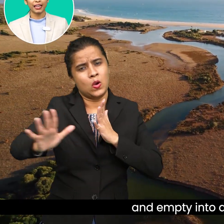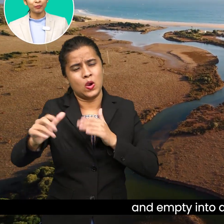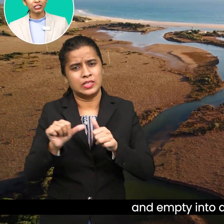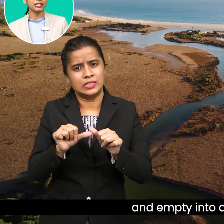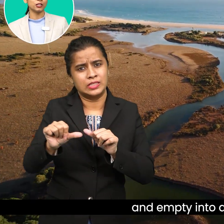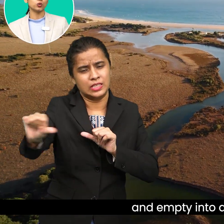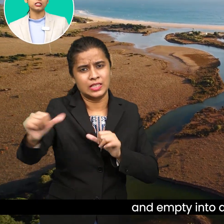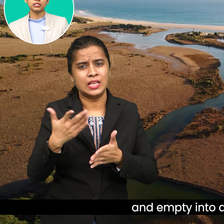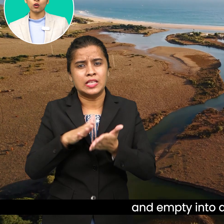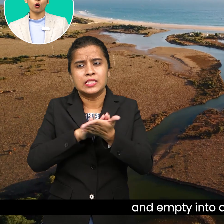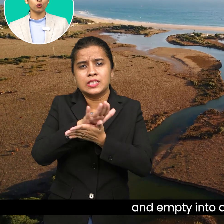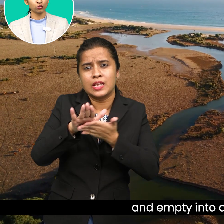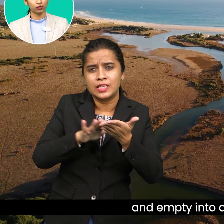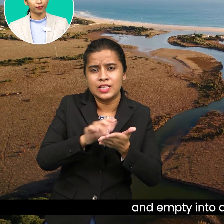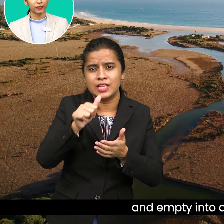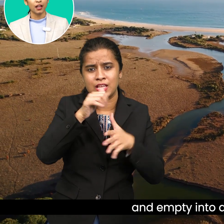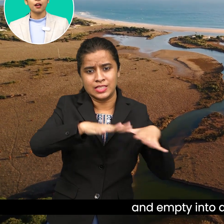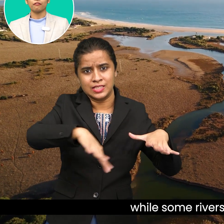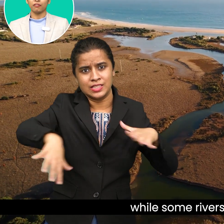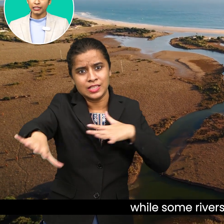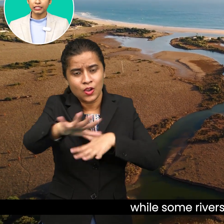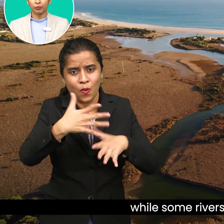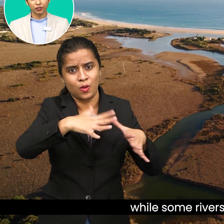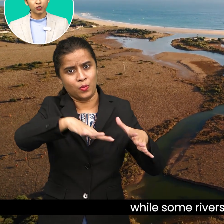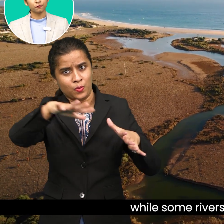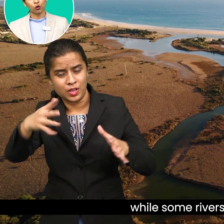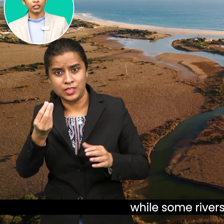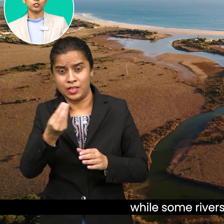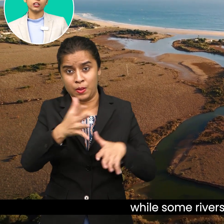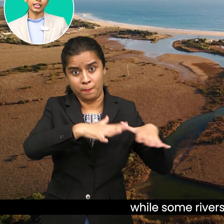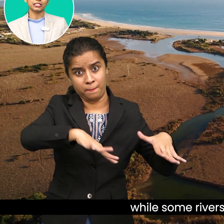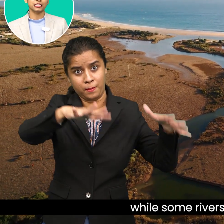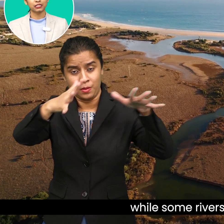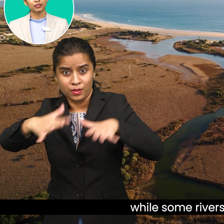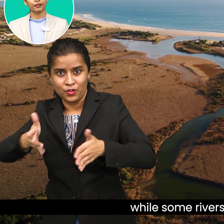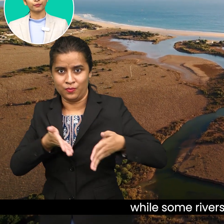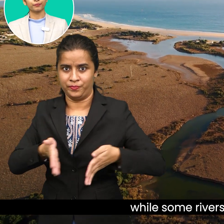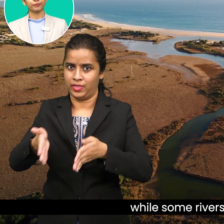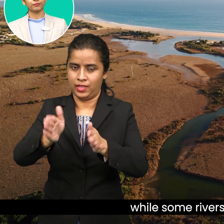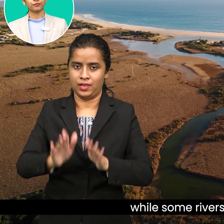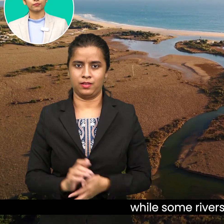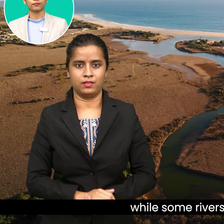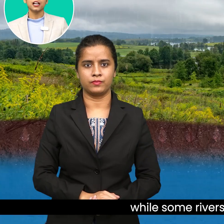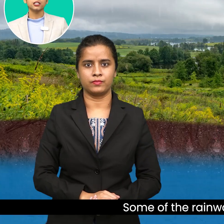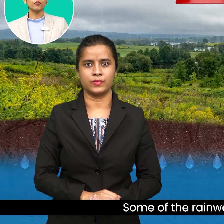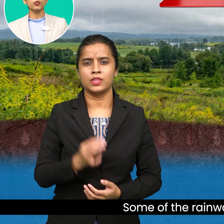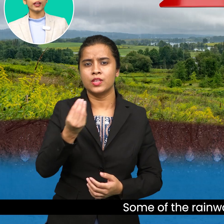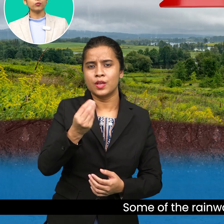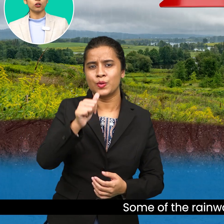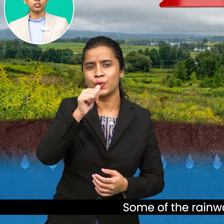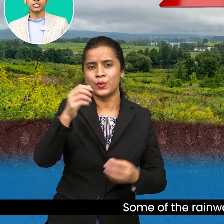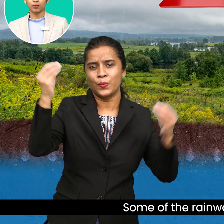and empty into a sea or ocean, while some rivers flow into lakes. Some